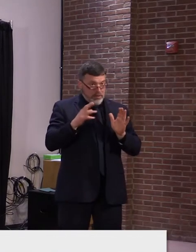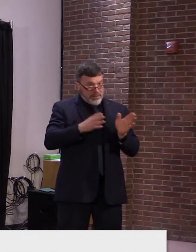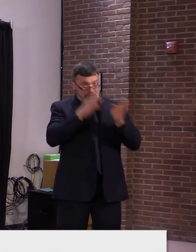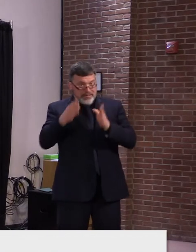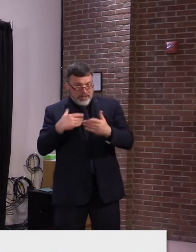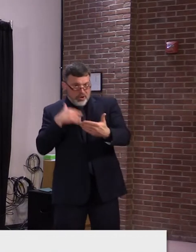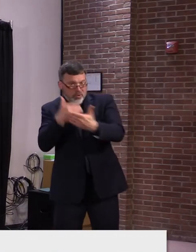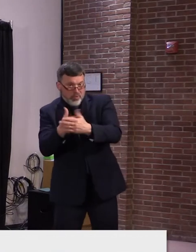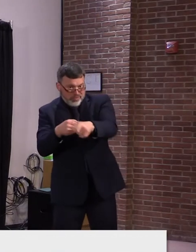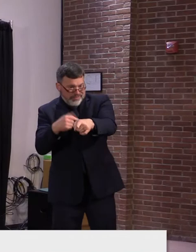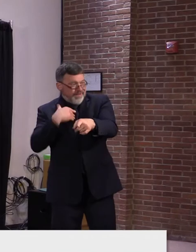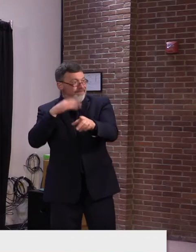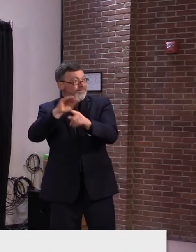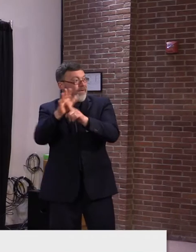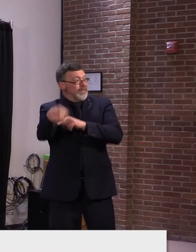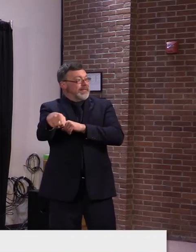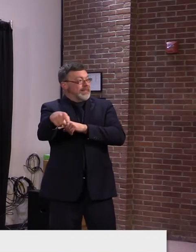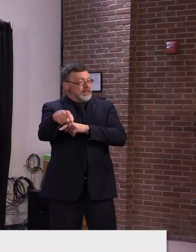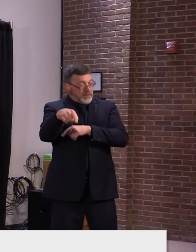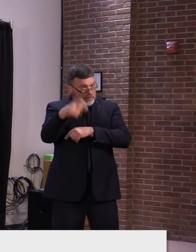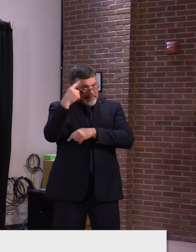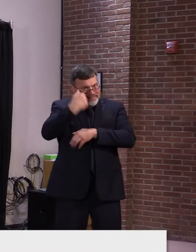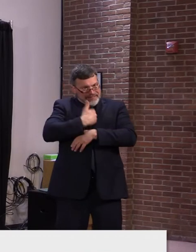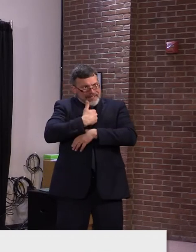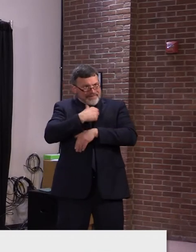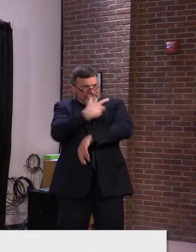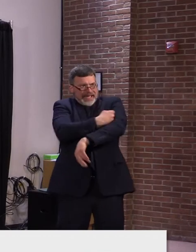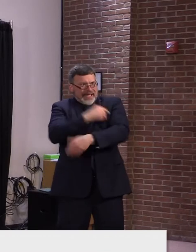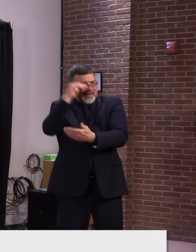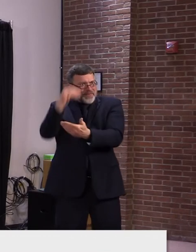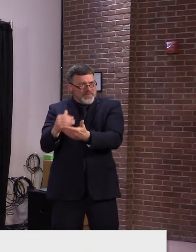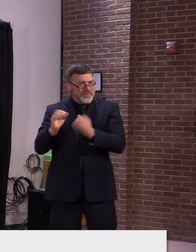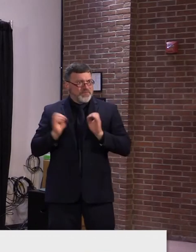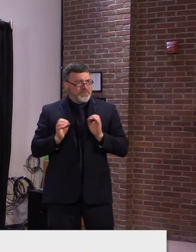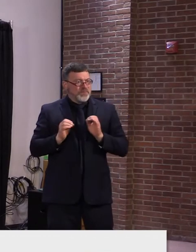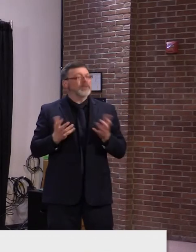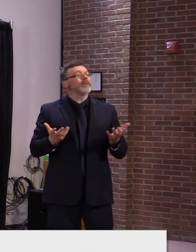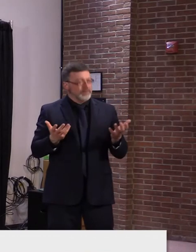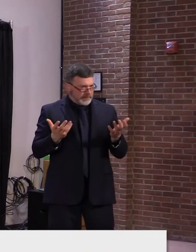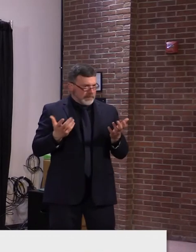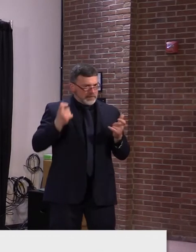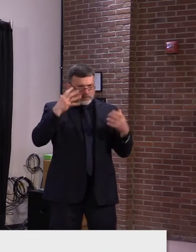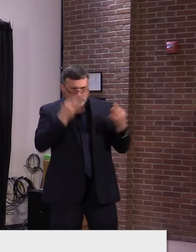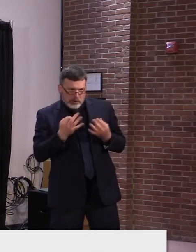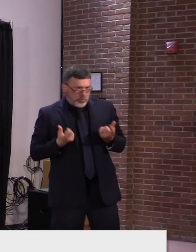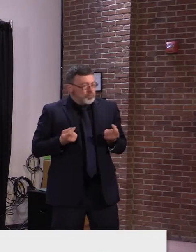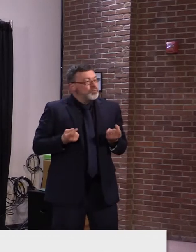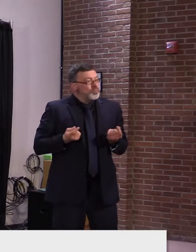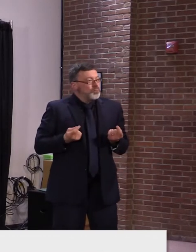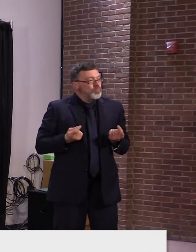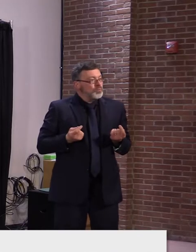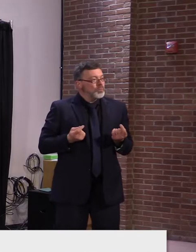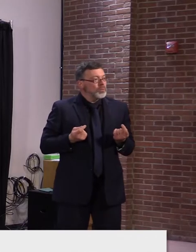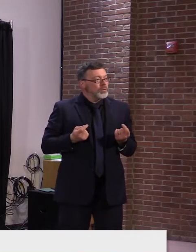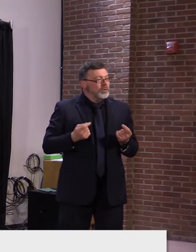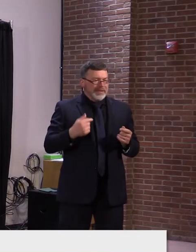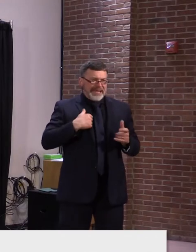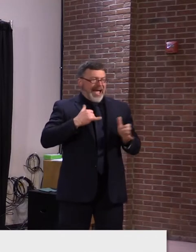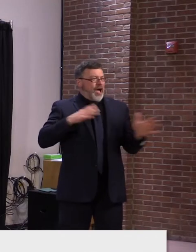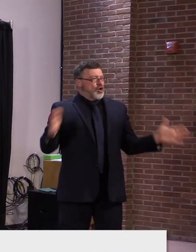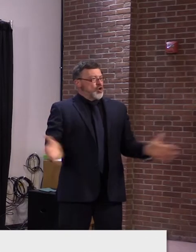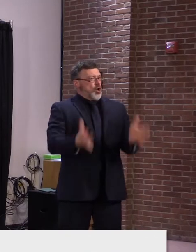not vaccinated or up to date on your vaccines. As always, we'll continue to urge Vermonters to